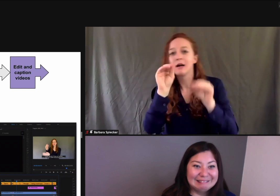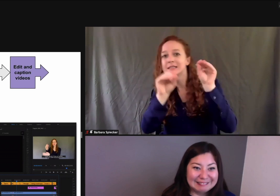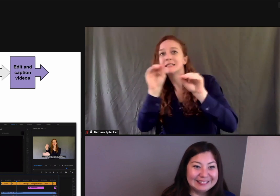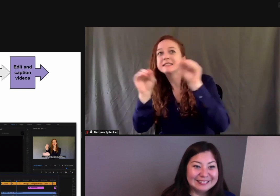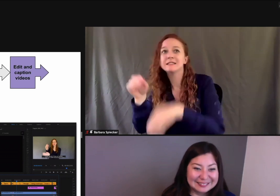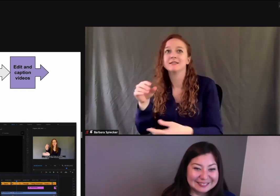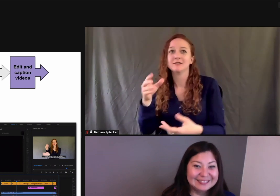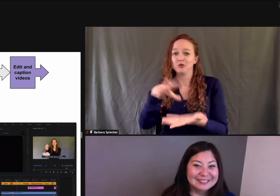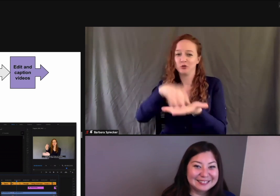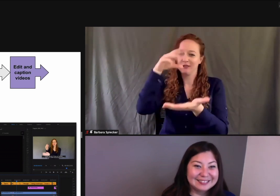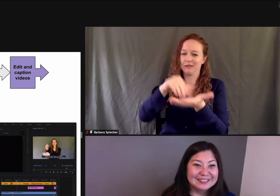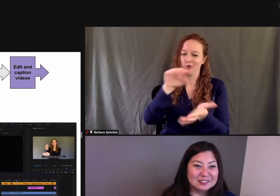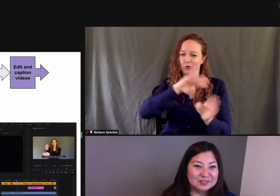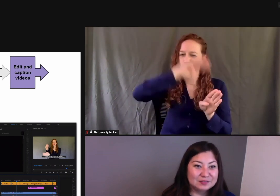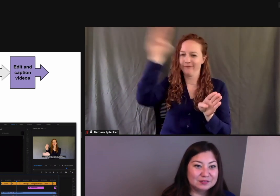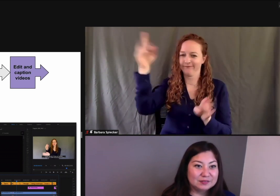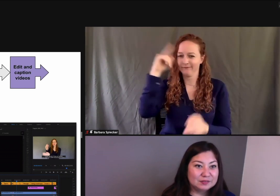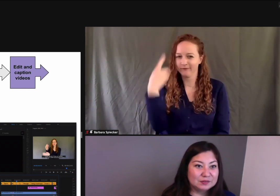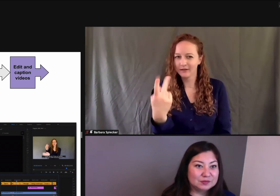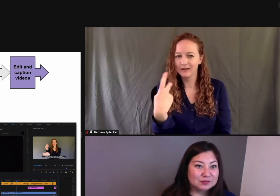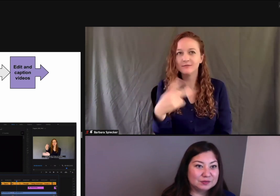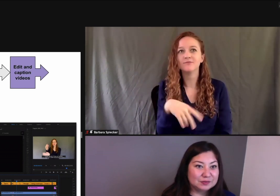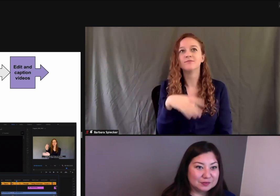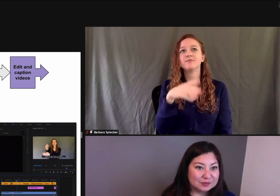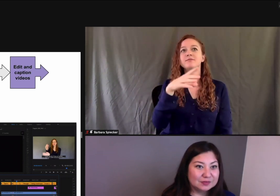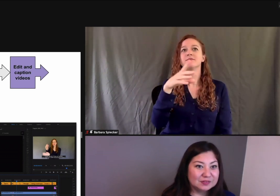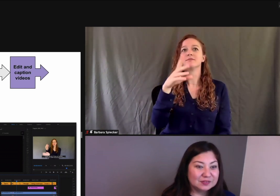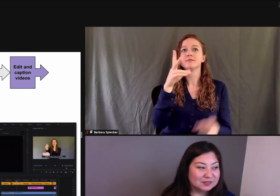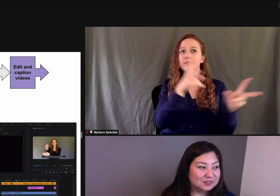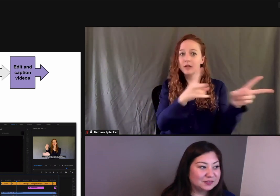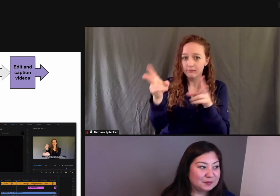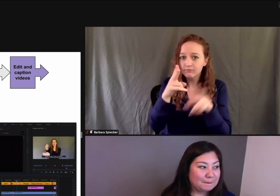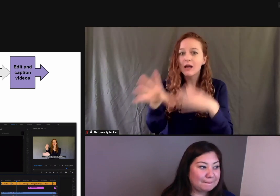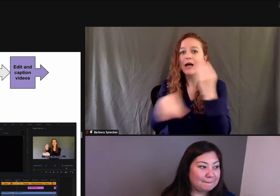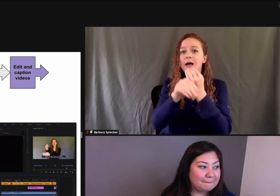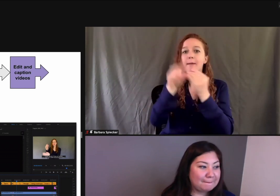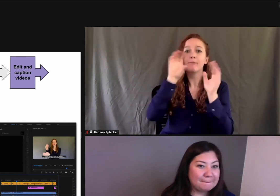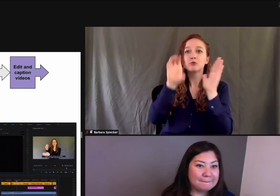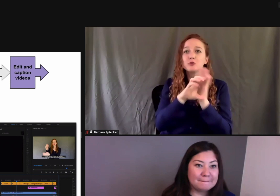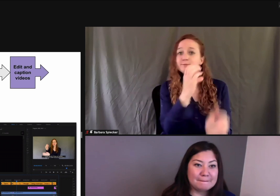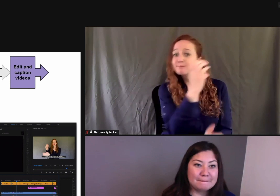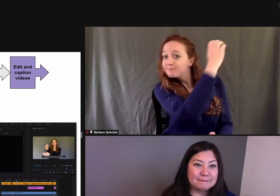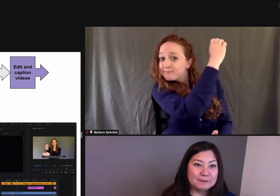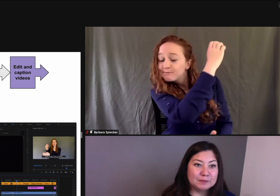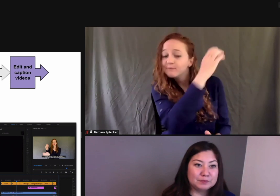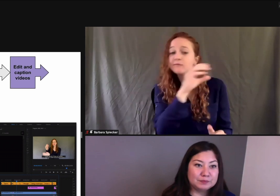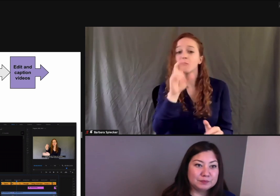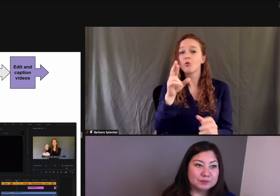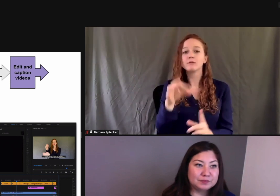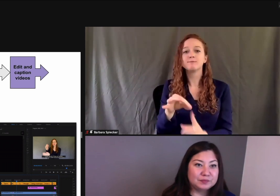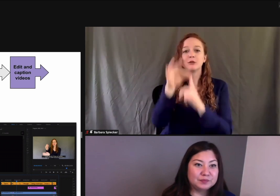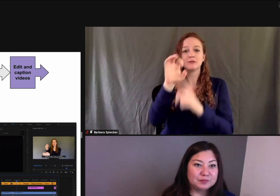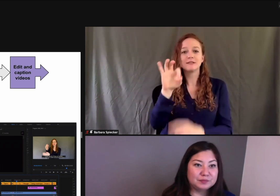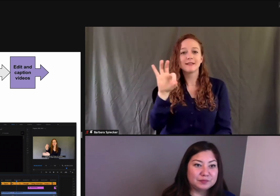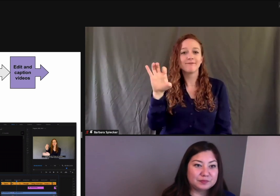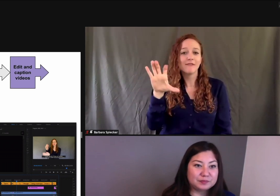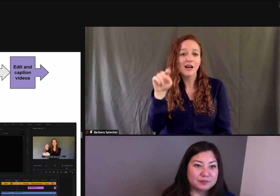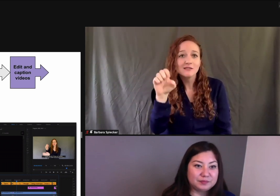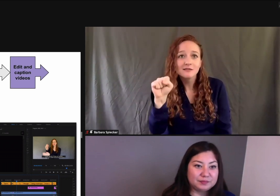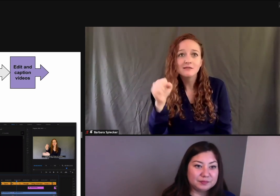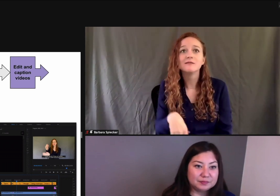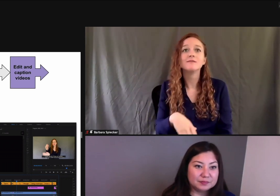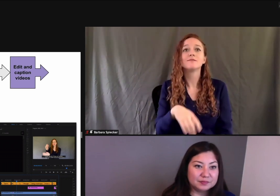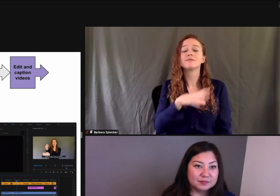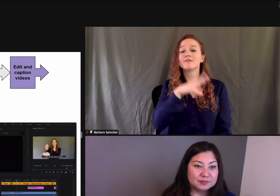think, maybe the space wasn't used appropriately, or one of my non-manual signals was off. Maybe